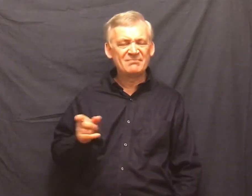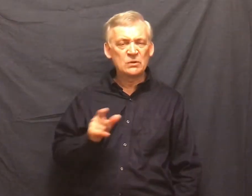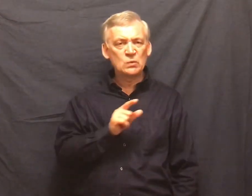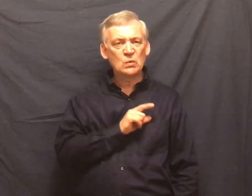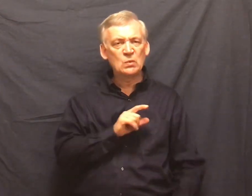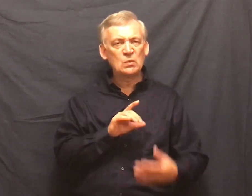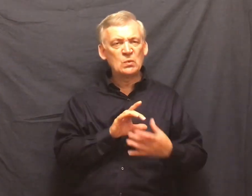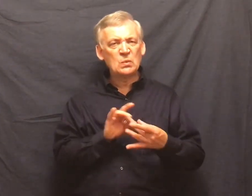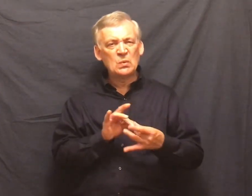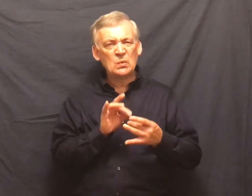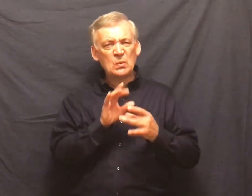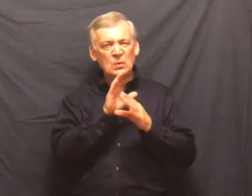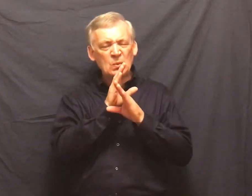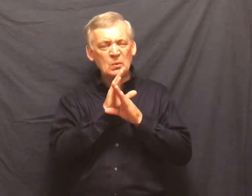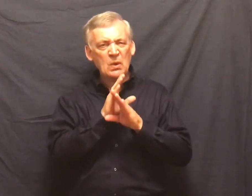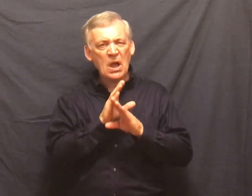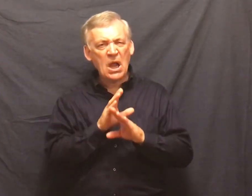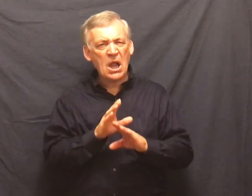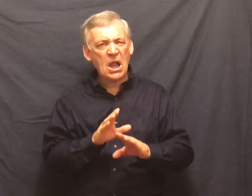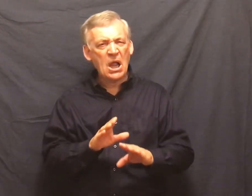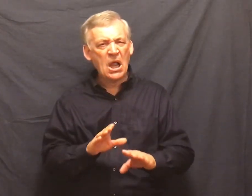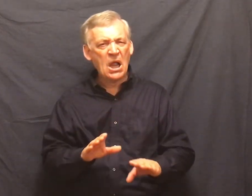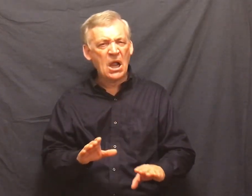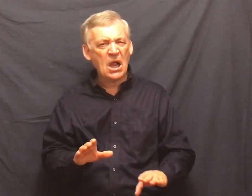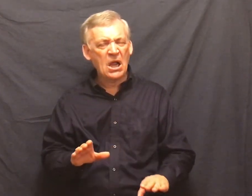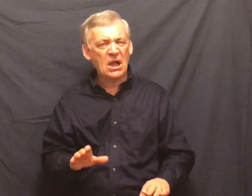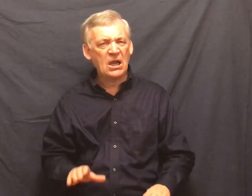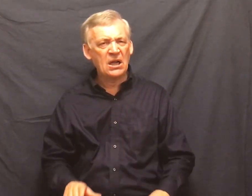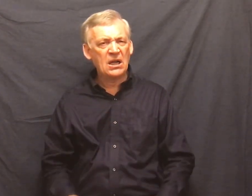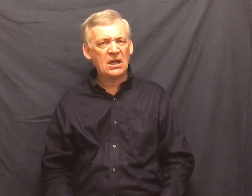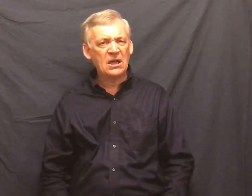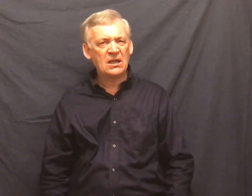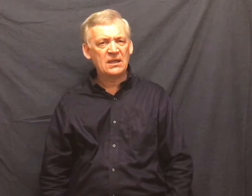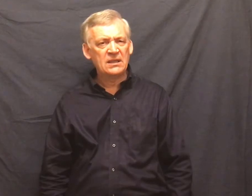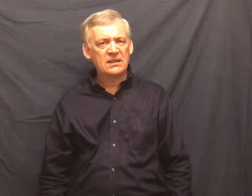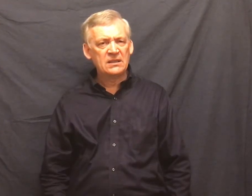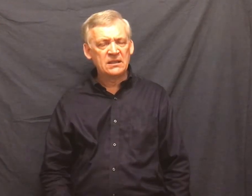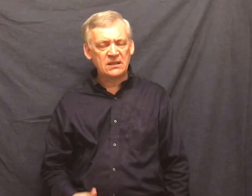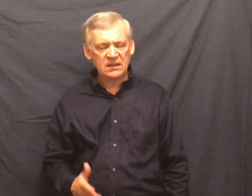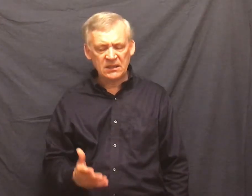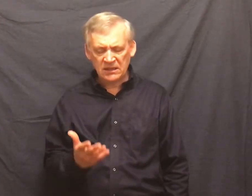He looked steadily at his right hand that had held the gun,